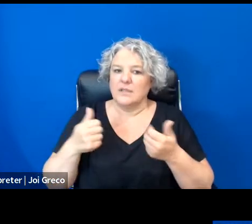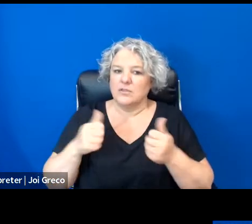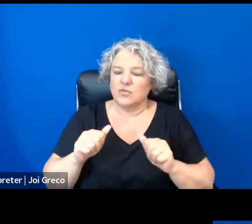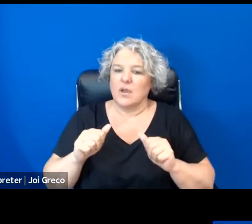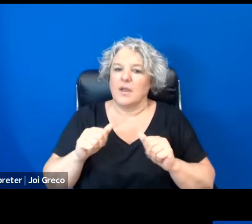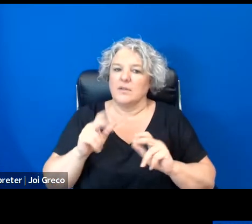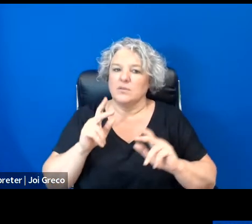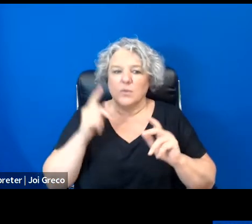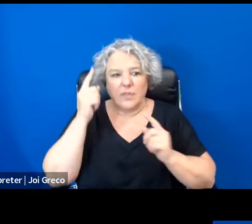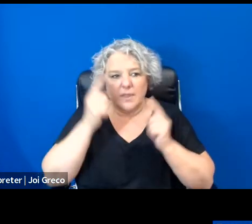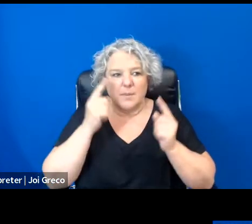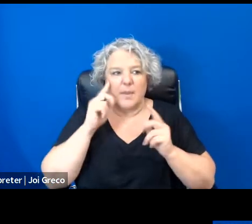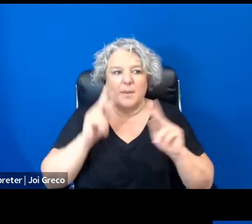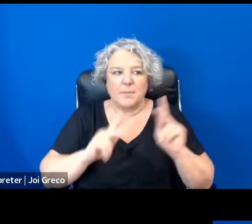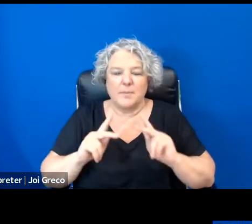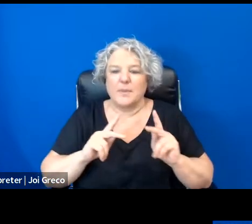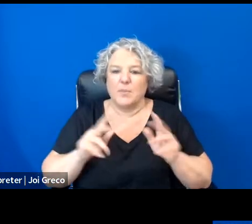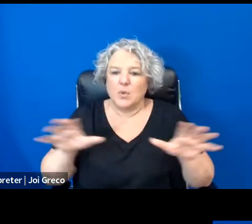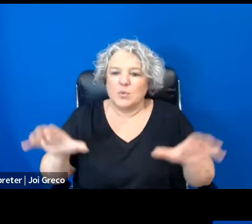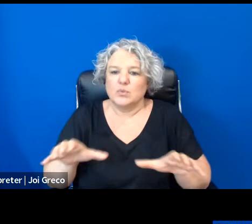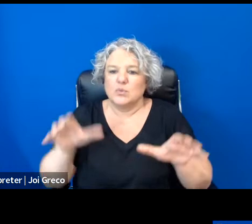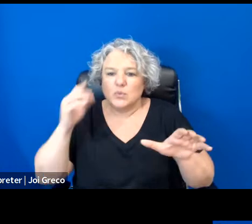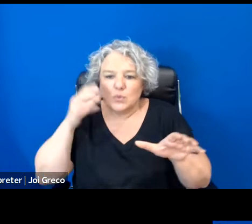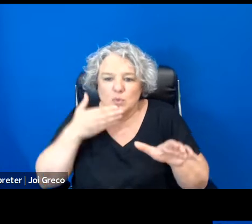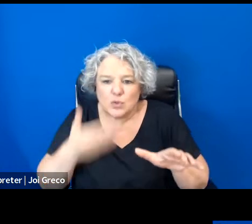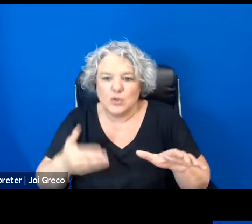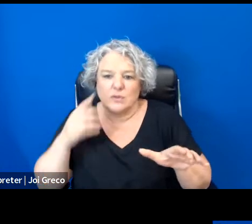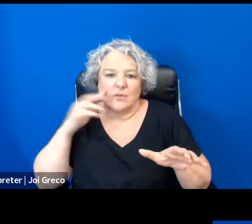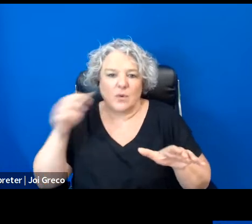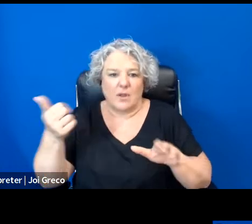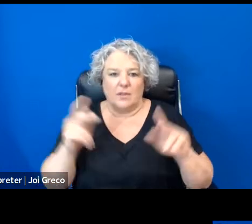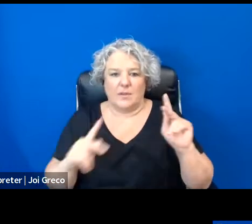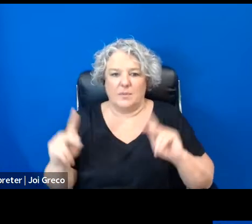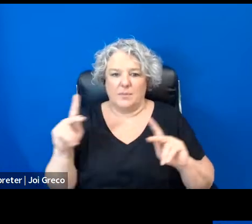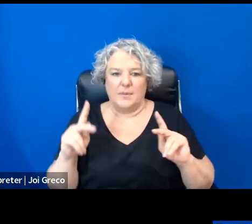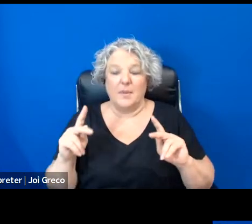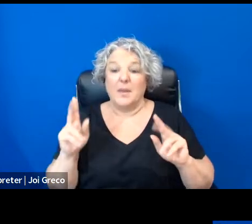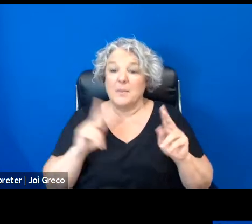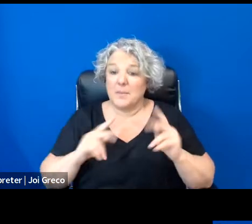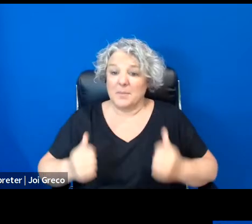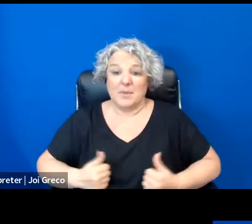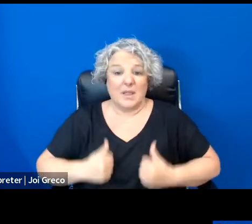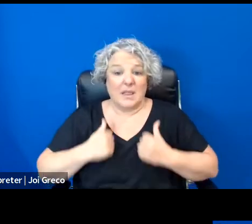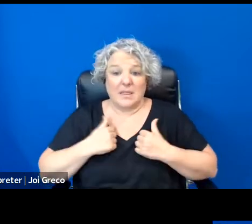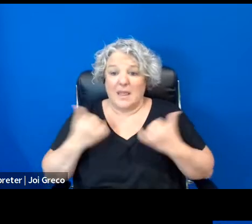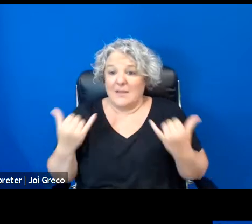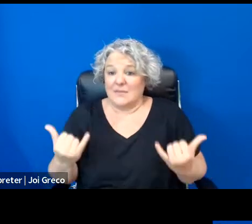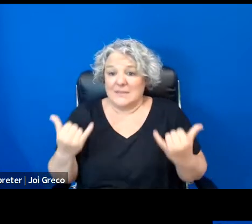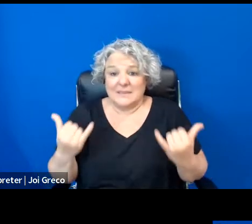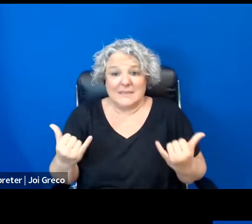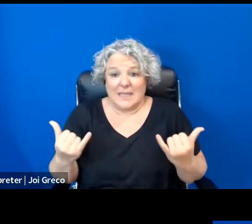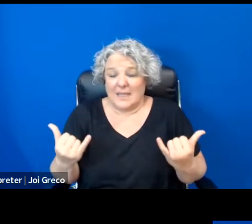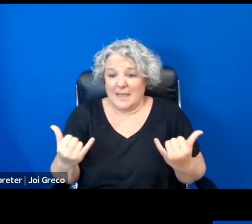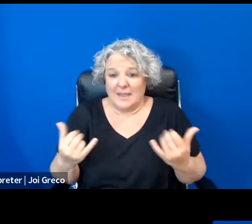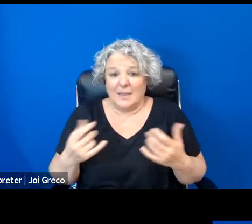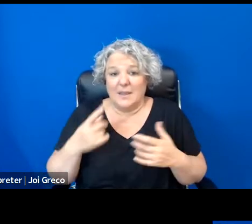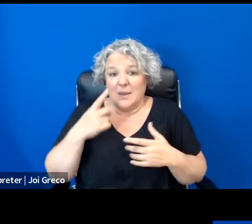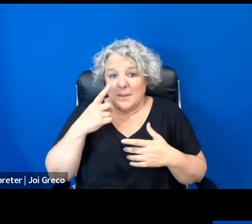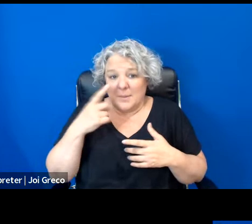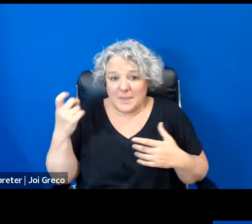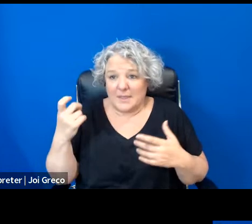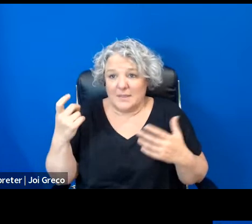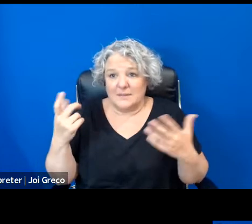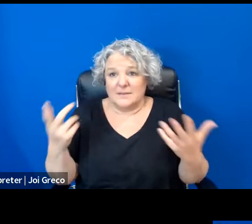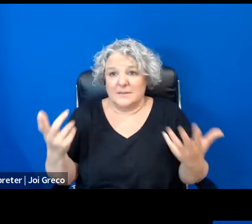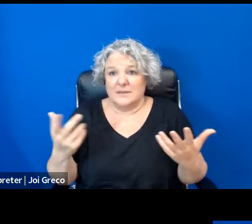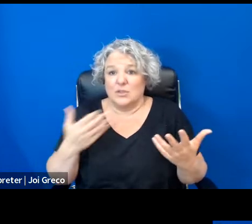altruism. Everybody alive is alive and got to the age they got to because they